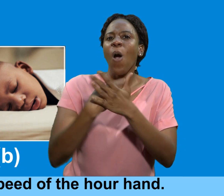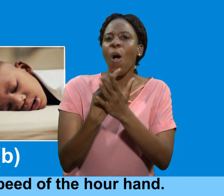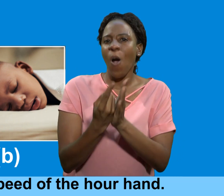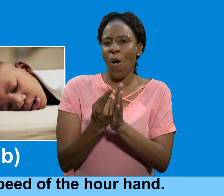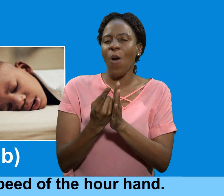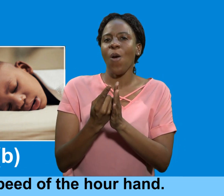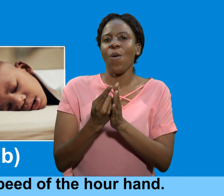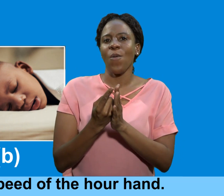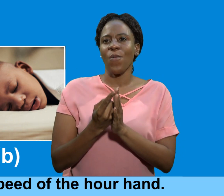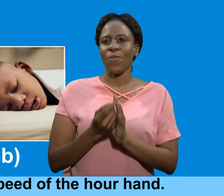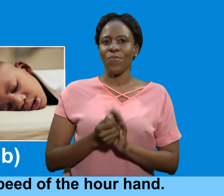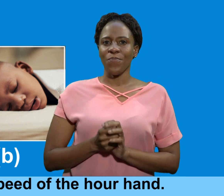the hour hand?